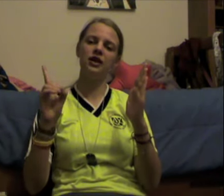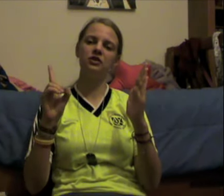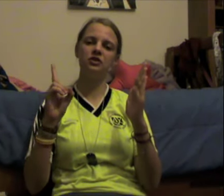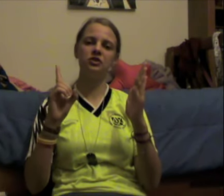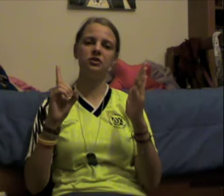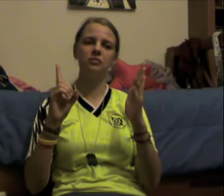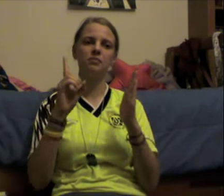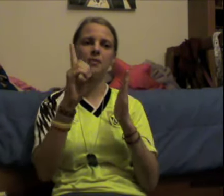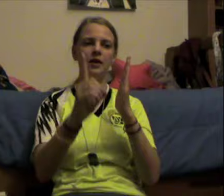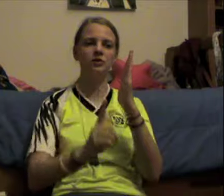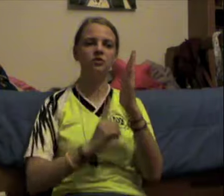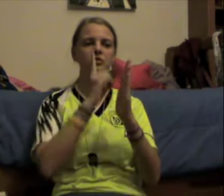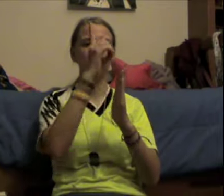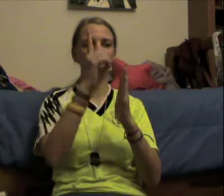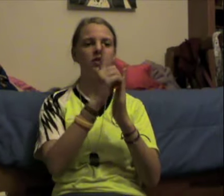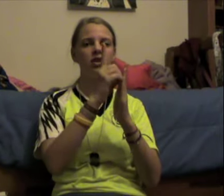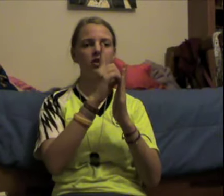-hand dexies, and you just go around the clock.